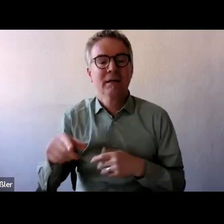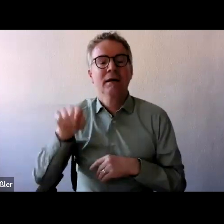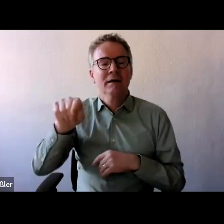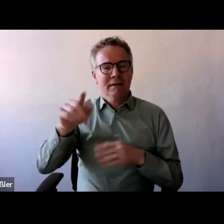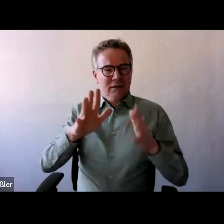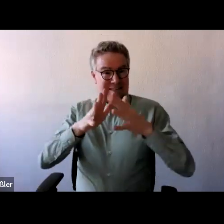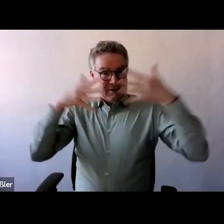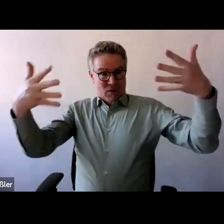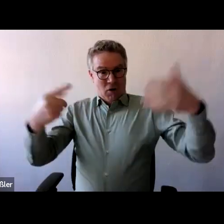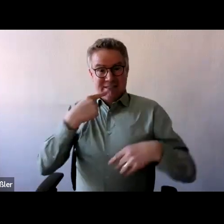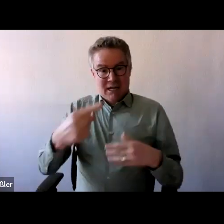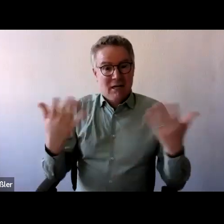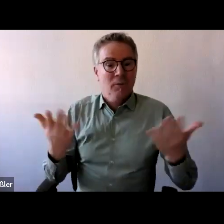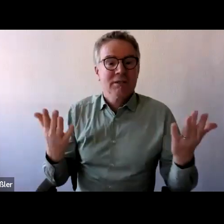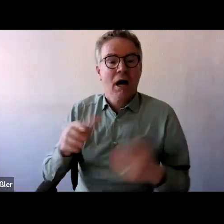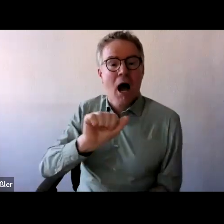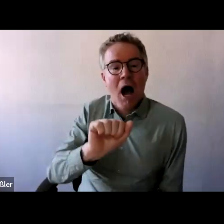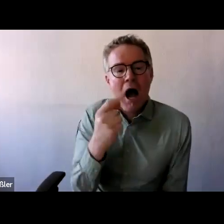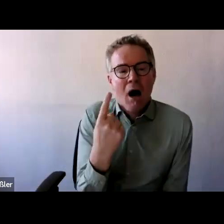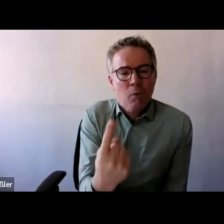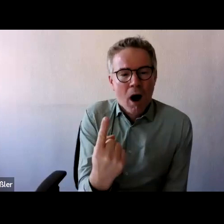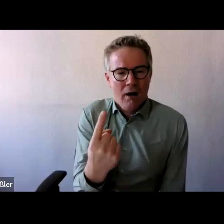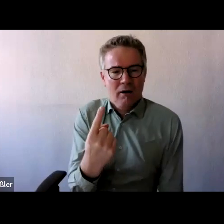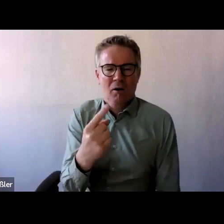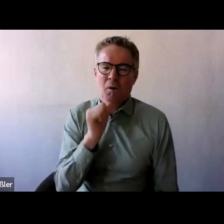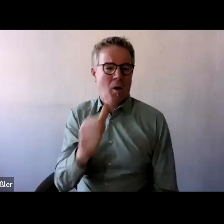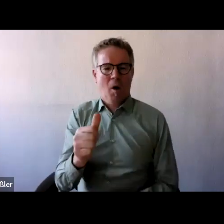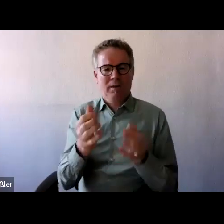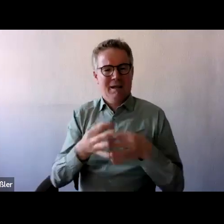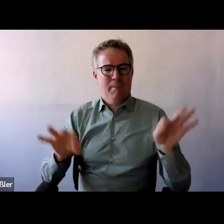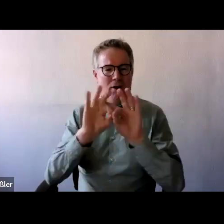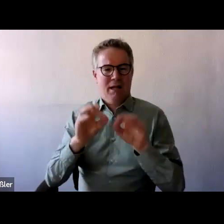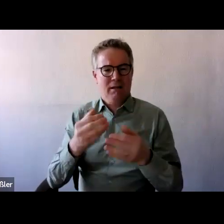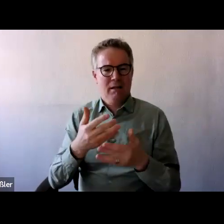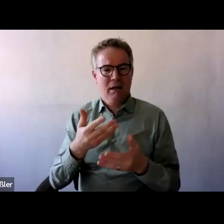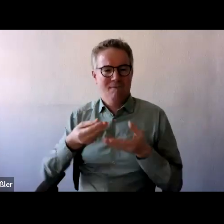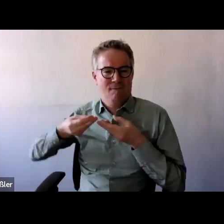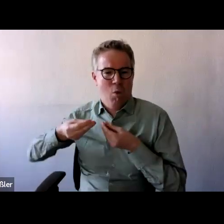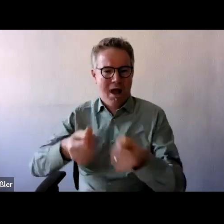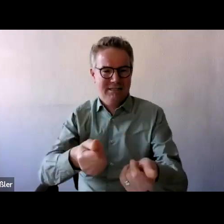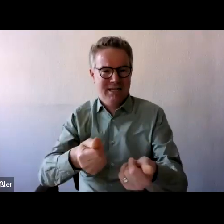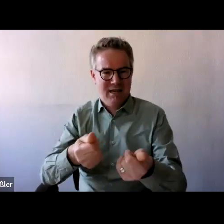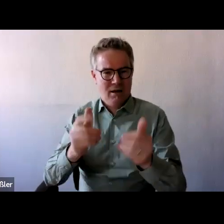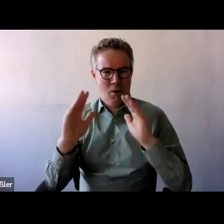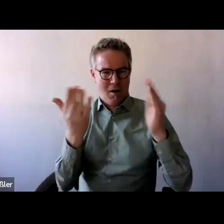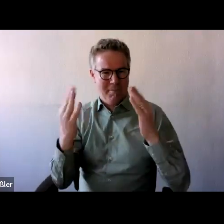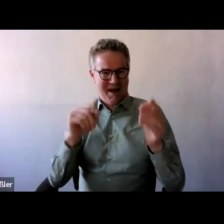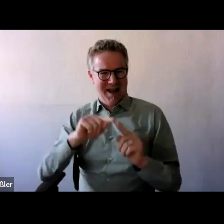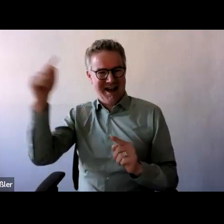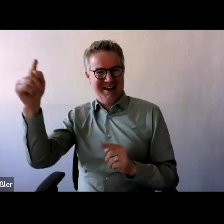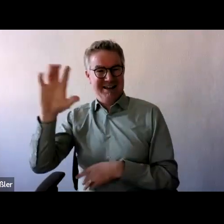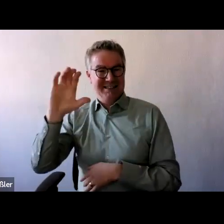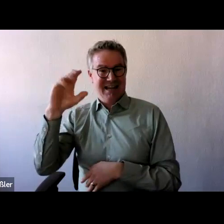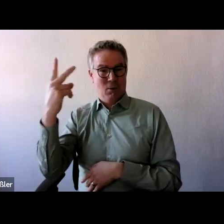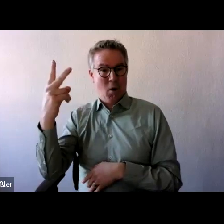And maybe I'm jumping a little bit too much here, but when we look at what SEFRA offers us, they talk about A1 not